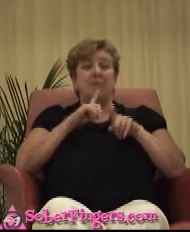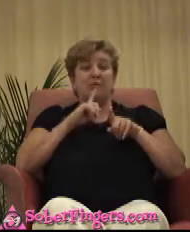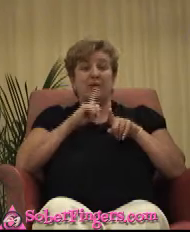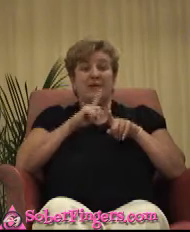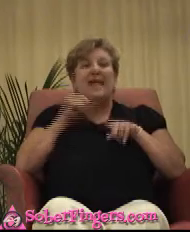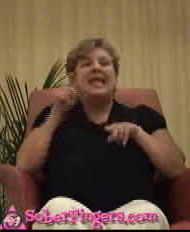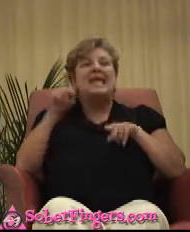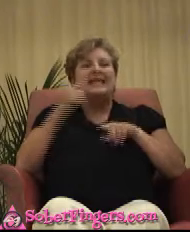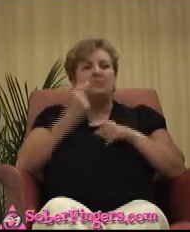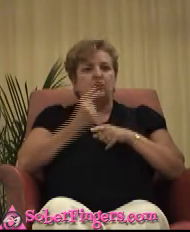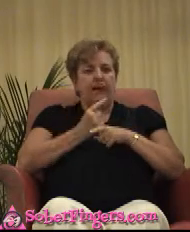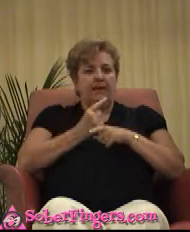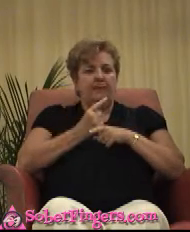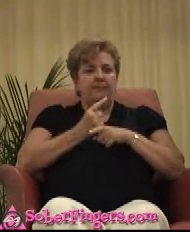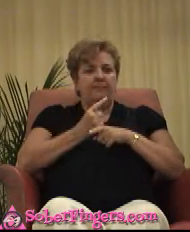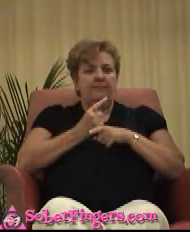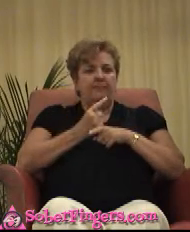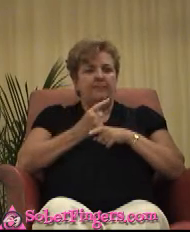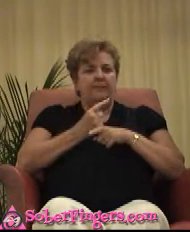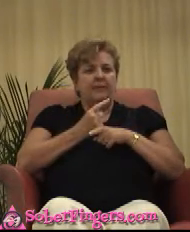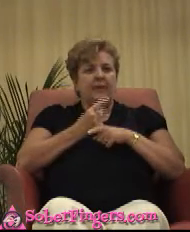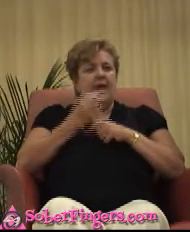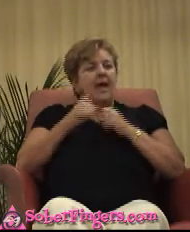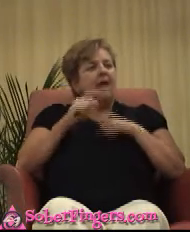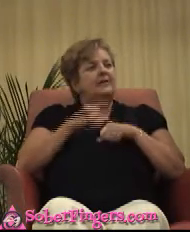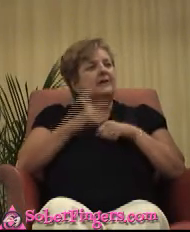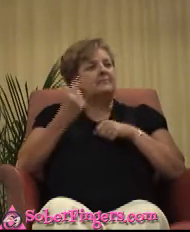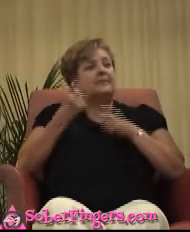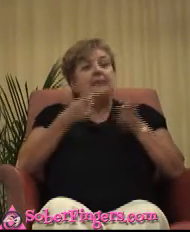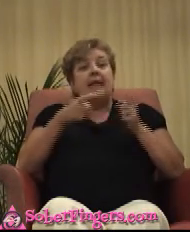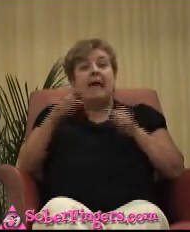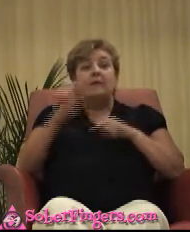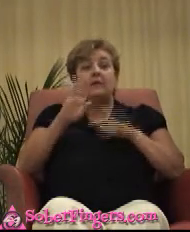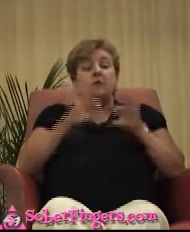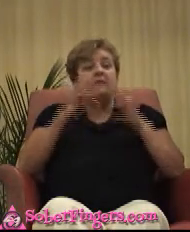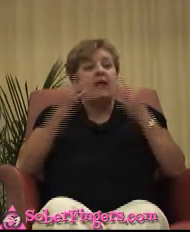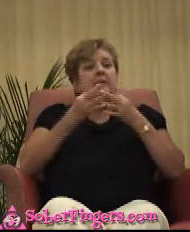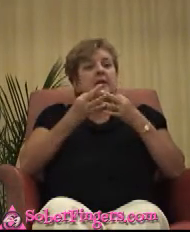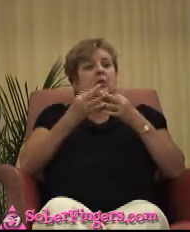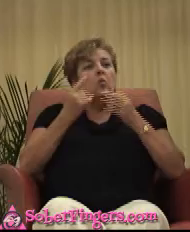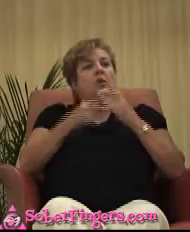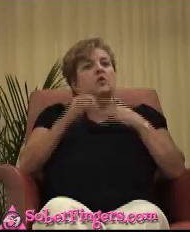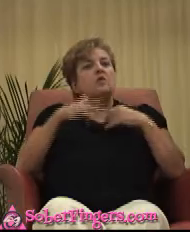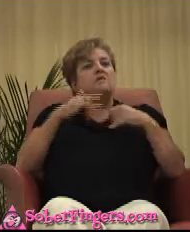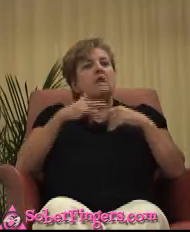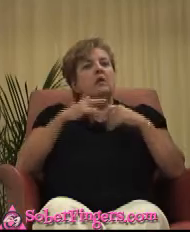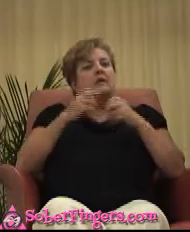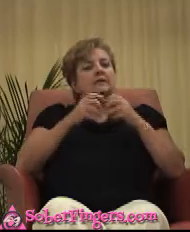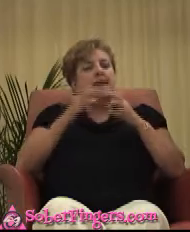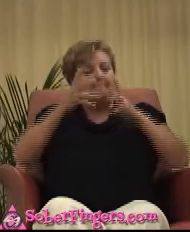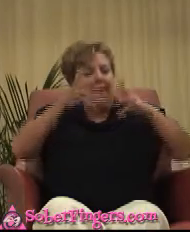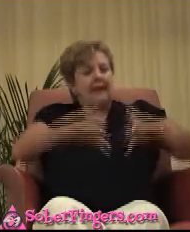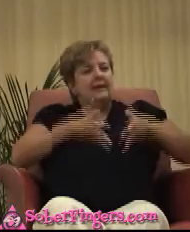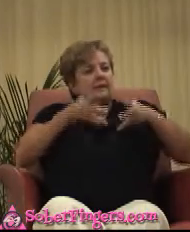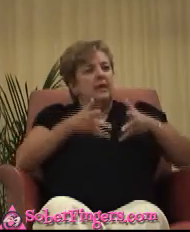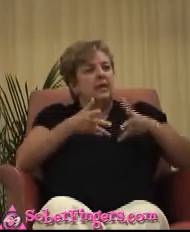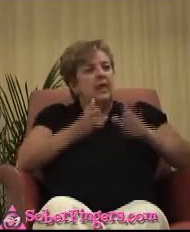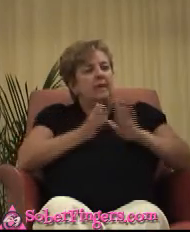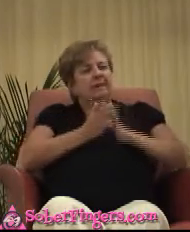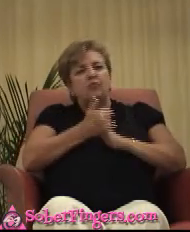said, every time you had one of these shifts in your family, he said, what you felt and what you experienced was abandonment and betrayal. I had never labeled any of that. That's